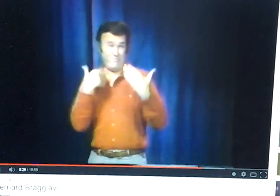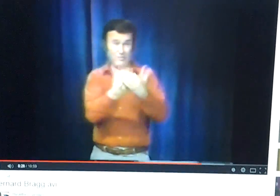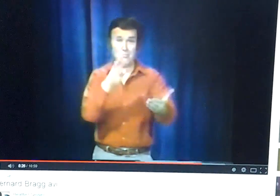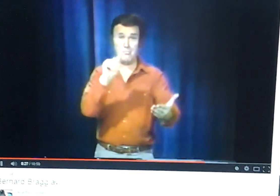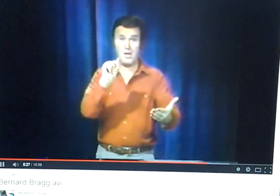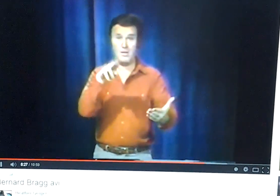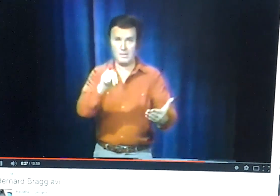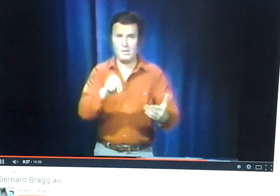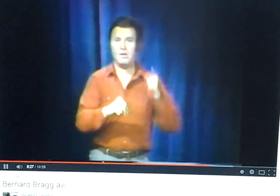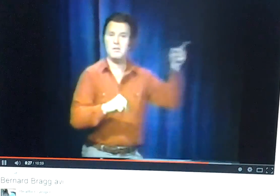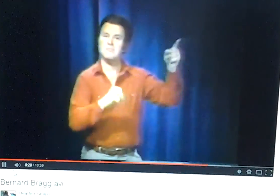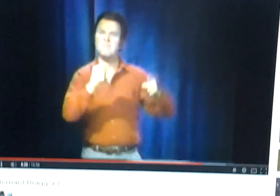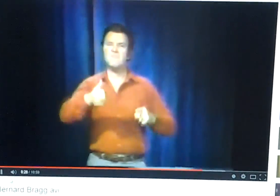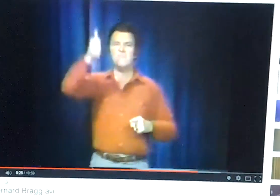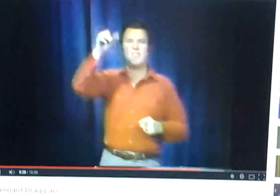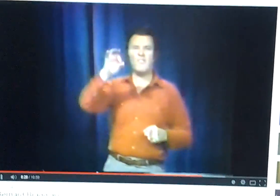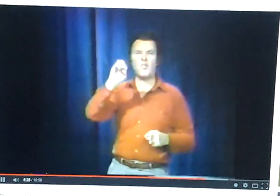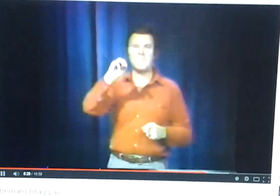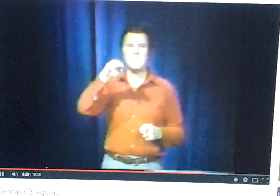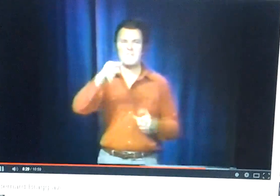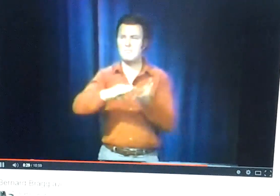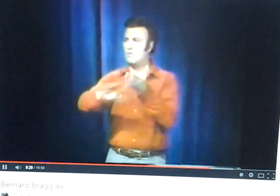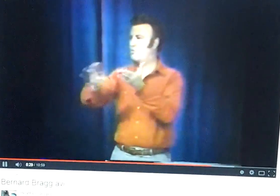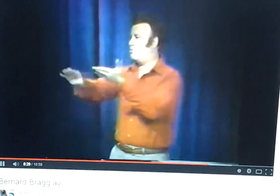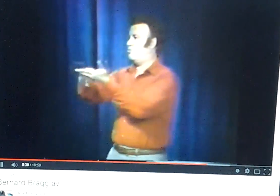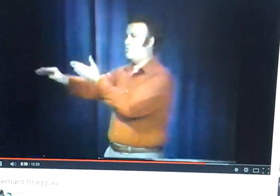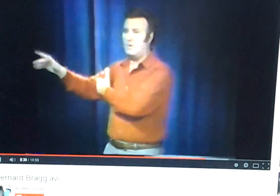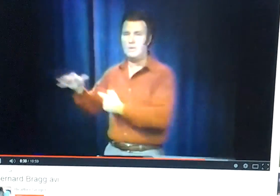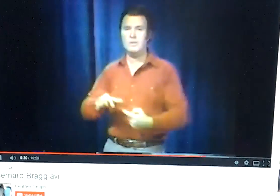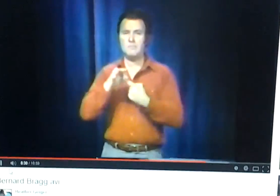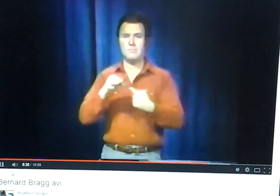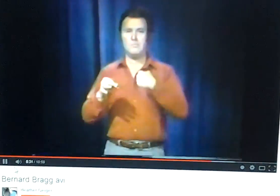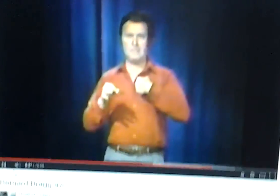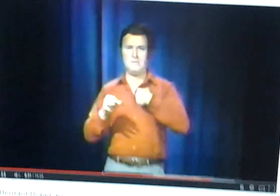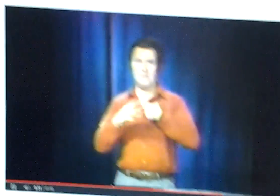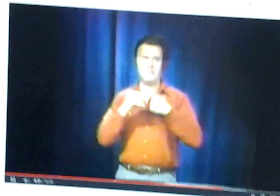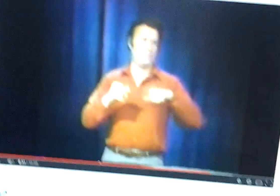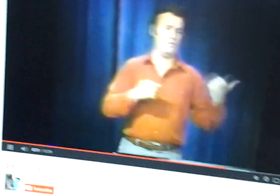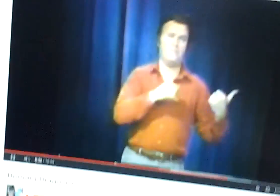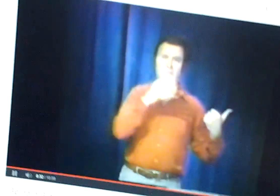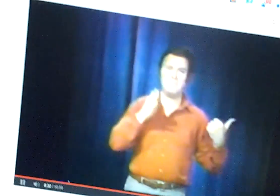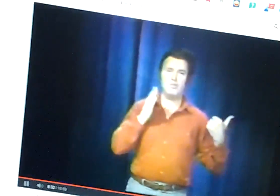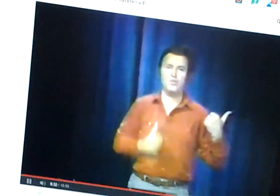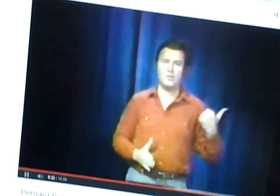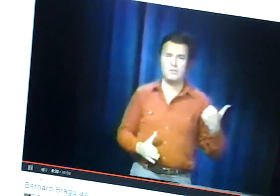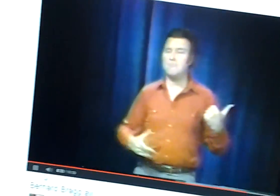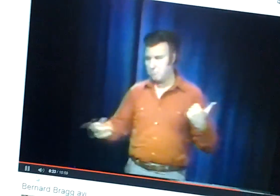In my head, I kept thinking I need to work harder and faster. I needed to clean up.